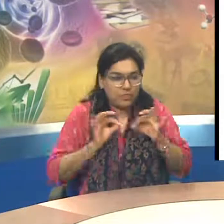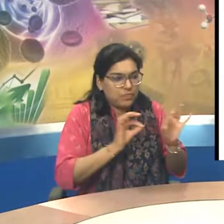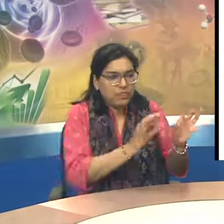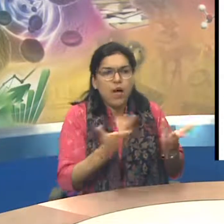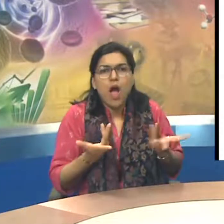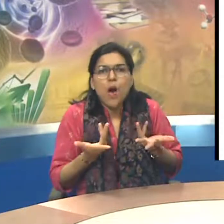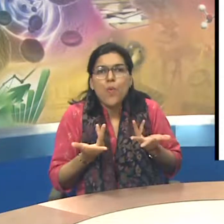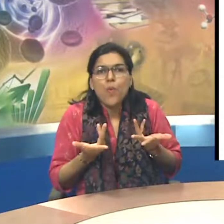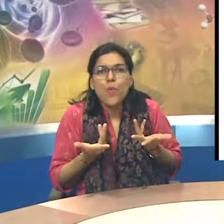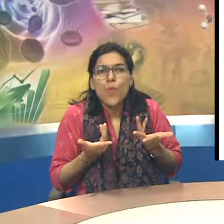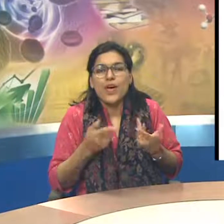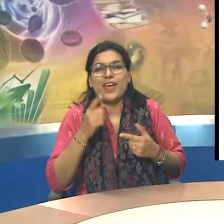motivating